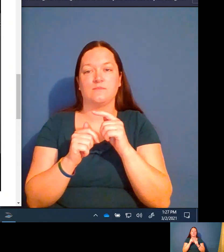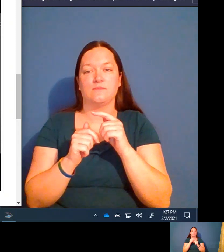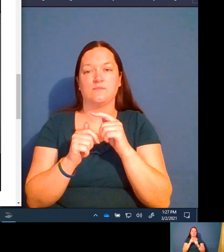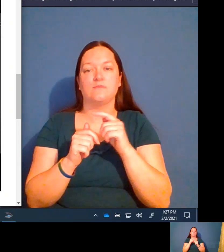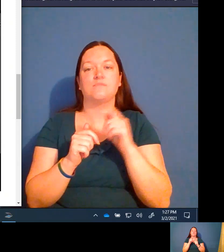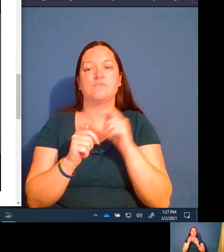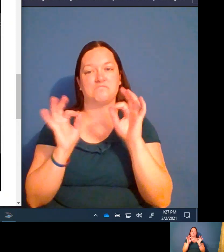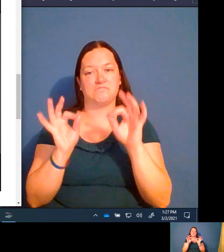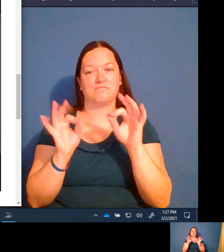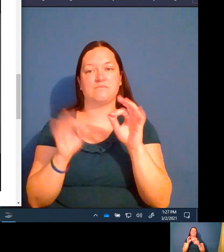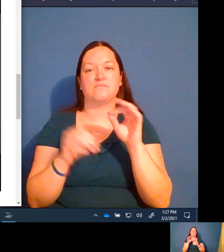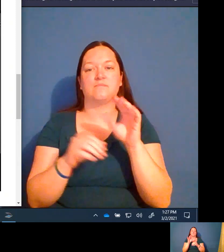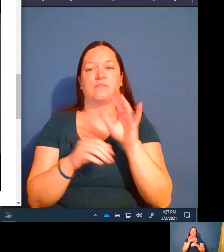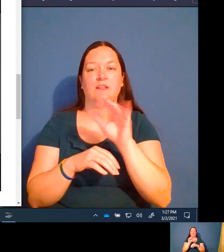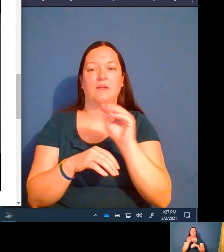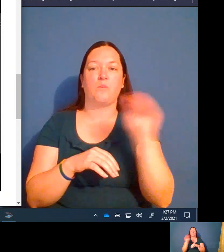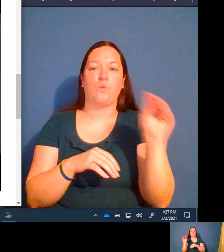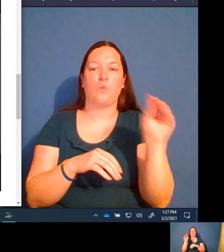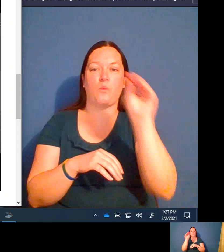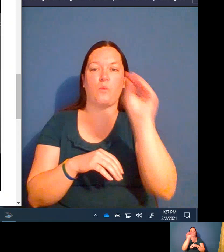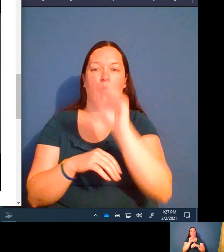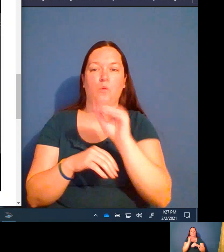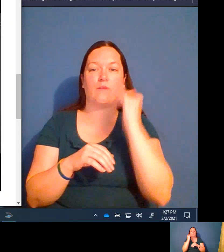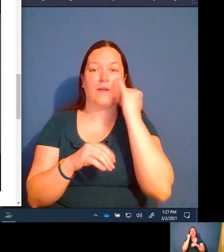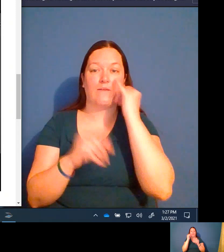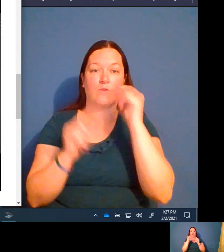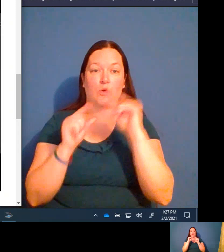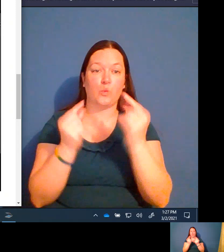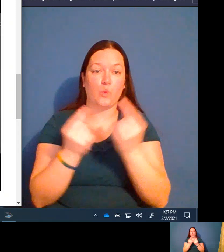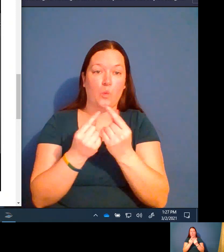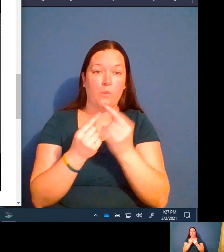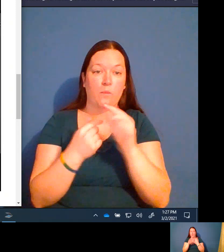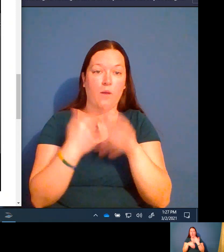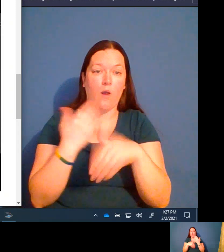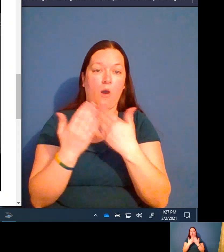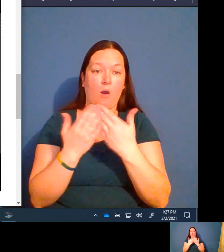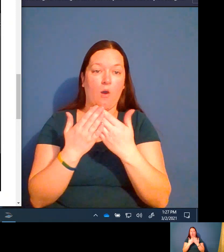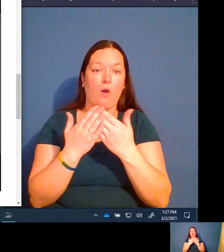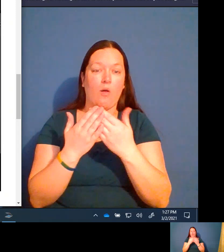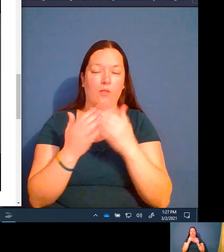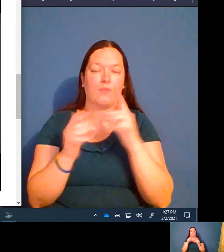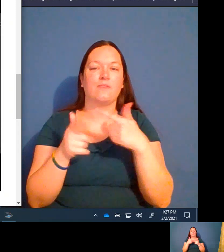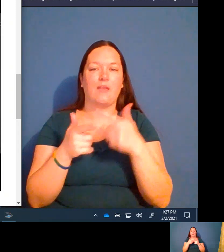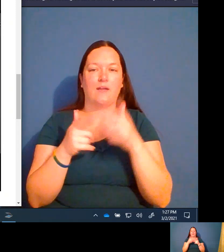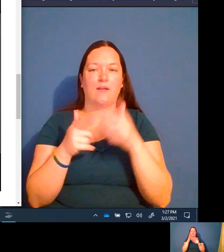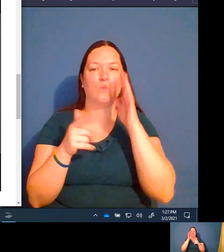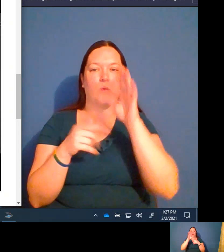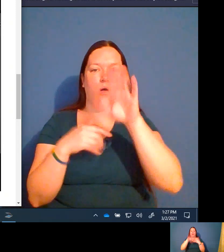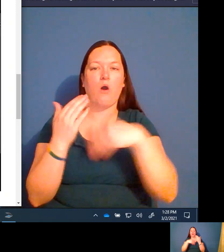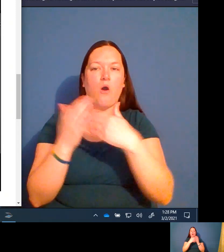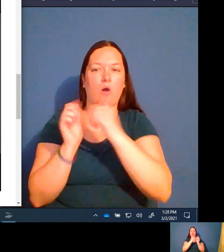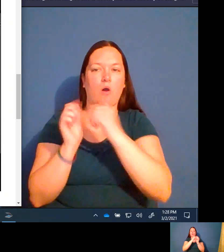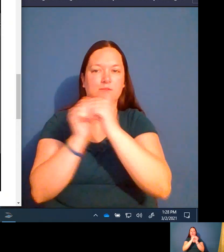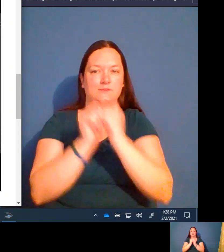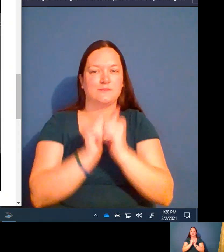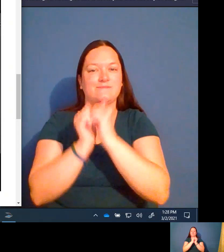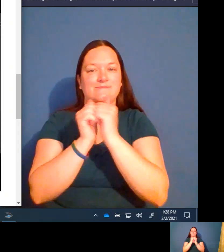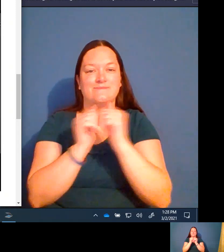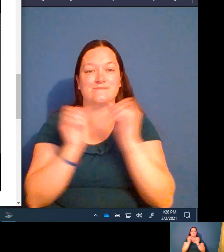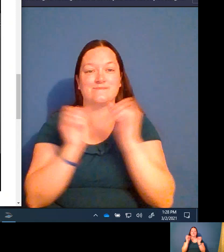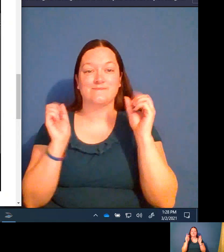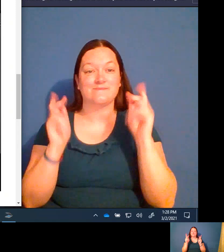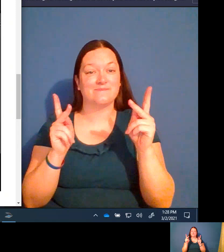isolation mode. Click and drag, and now he is completely grouped. So, anyway, good